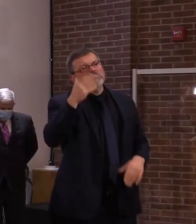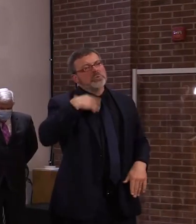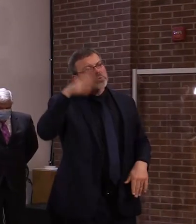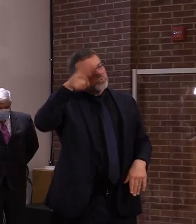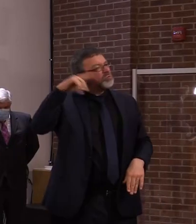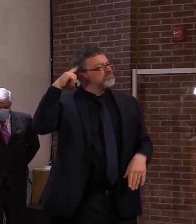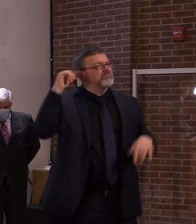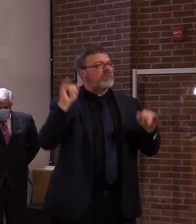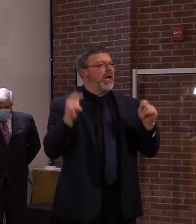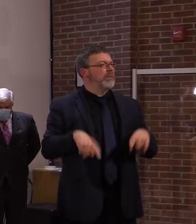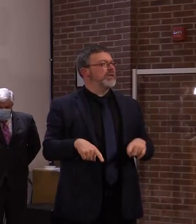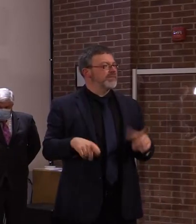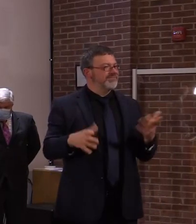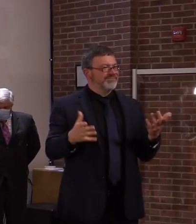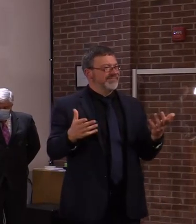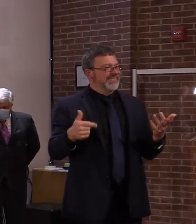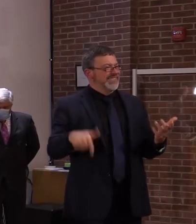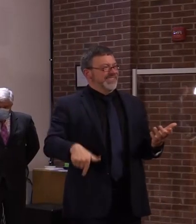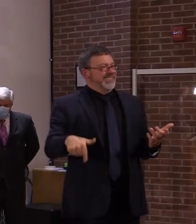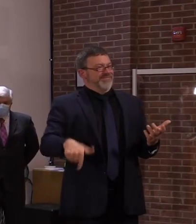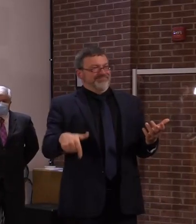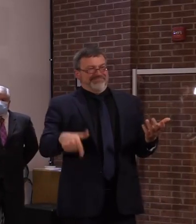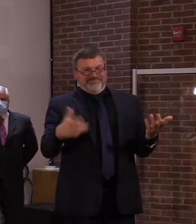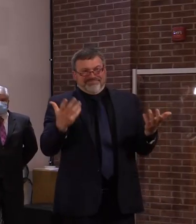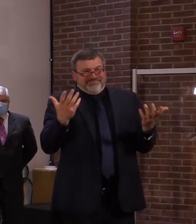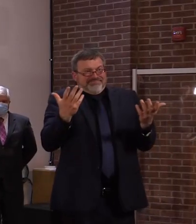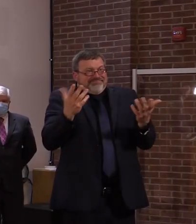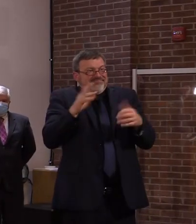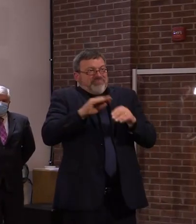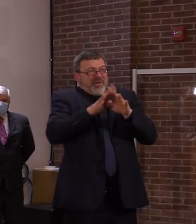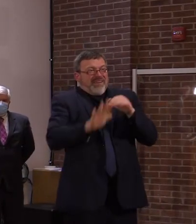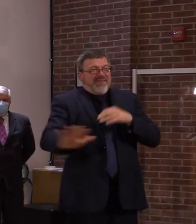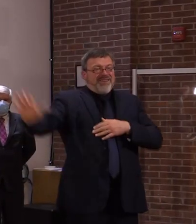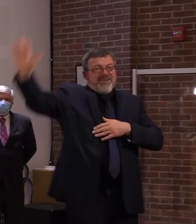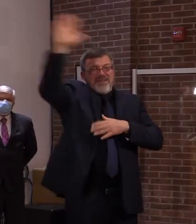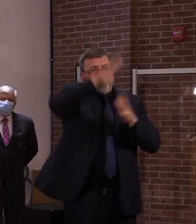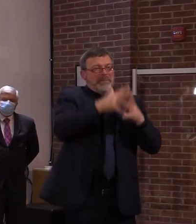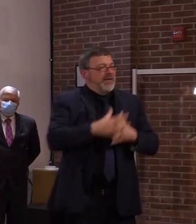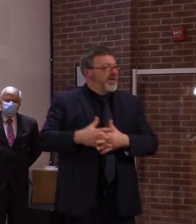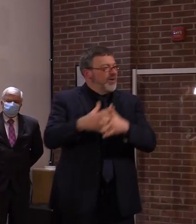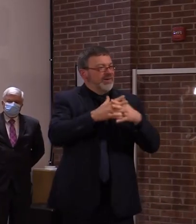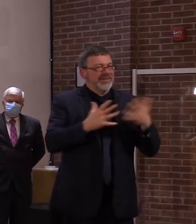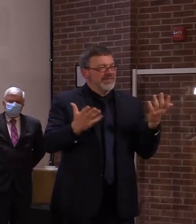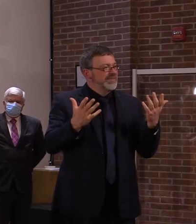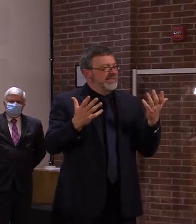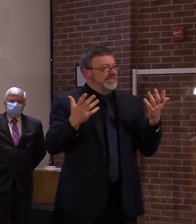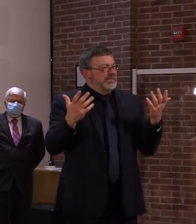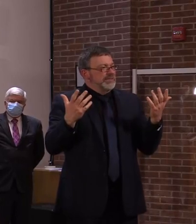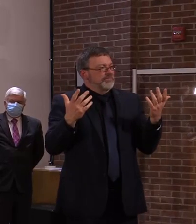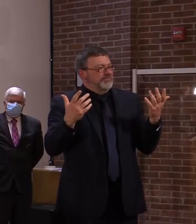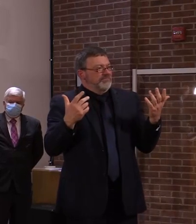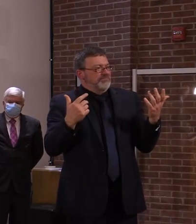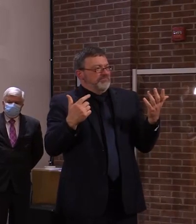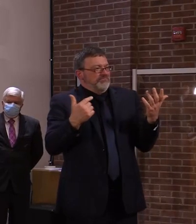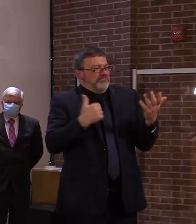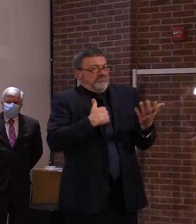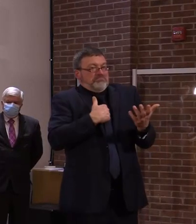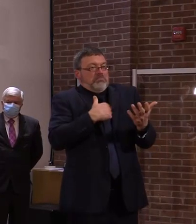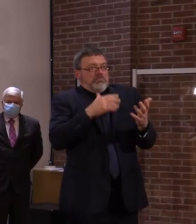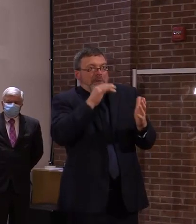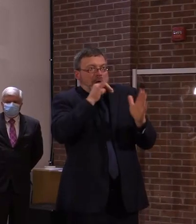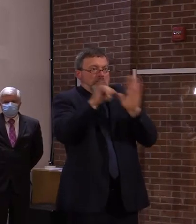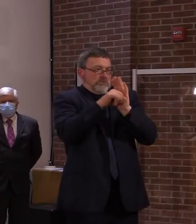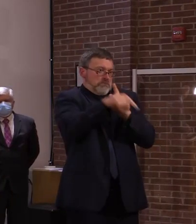This virus can do just that. I don't know this for a fact, but I would put money on these cases being